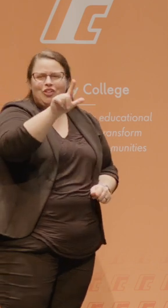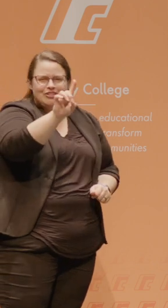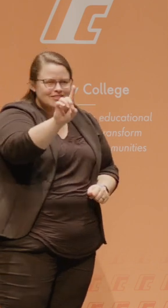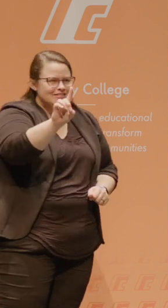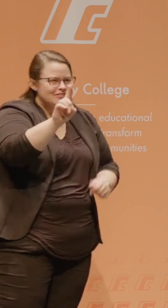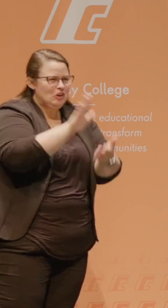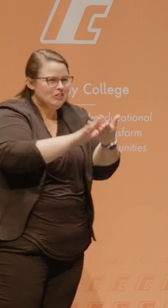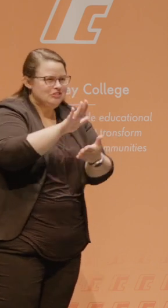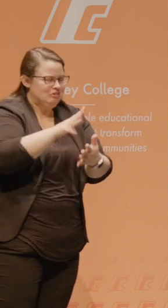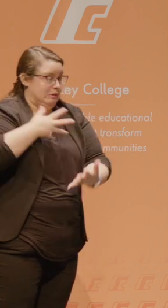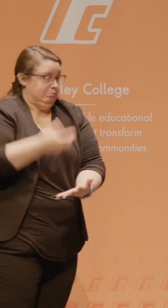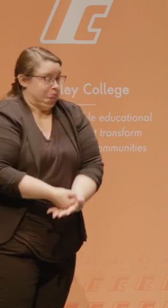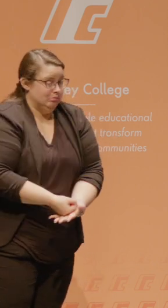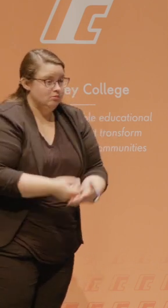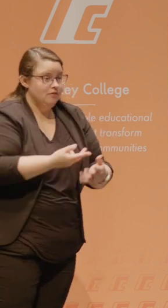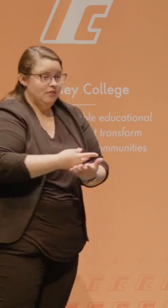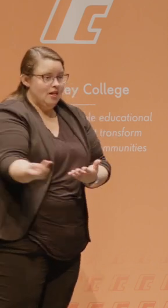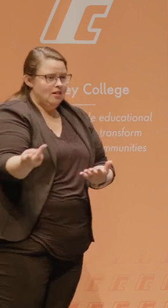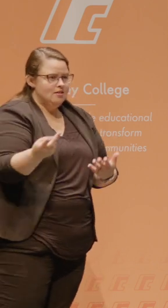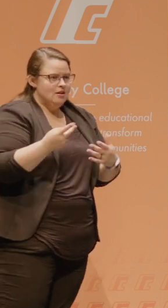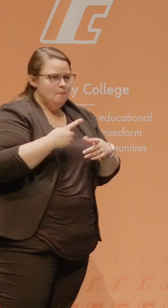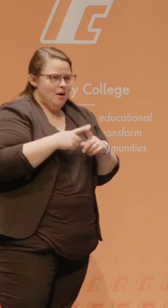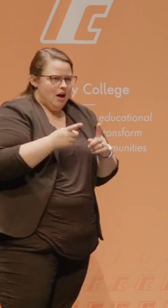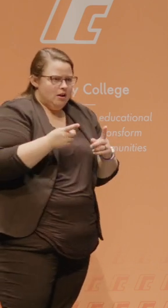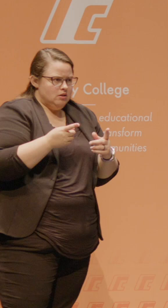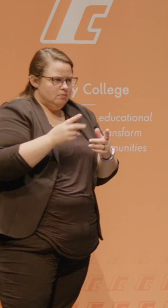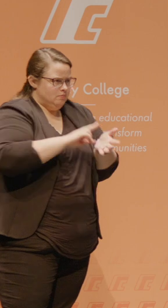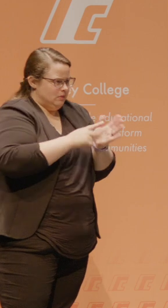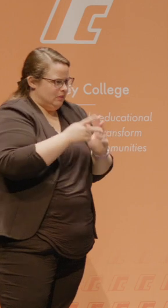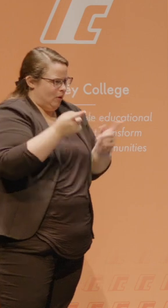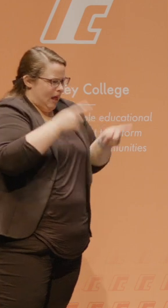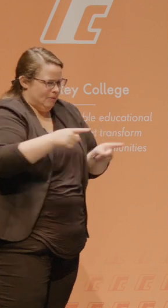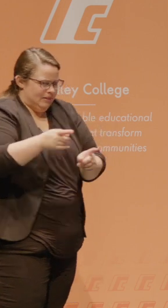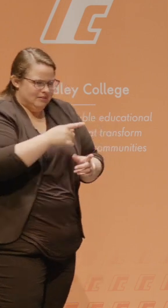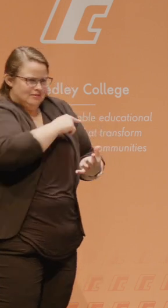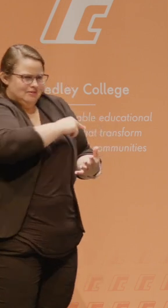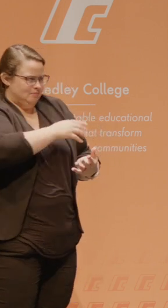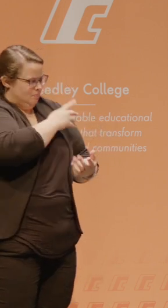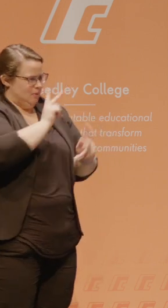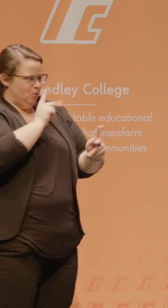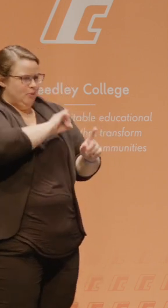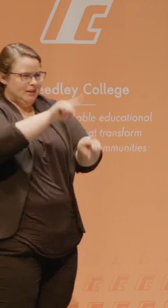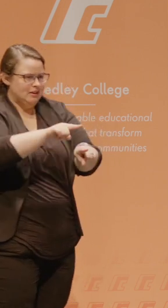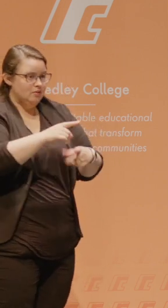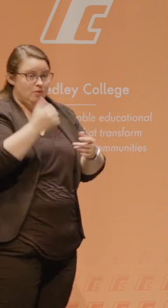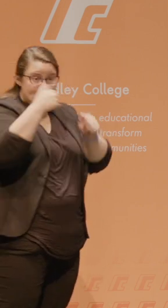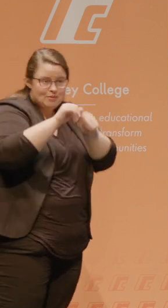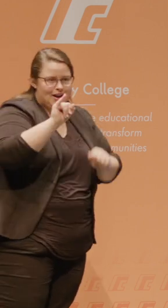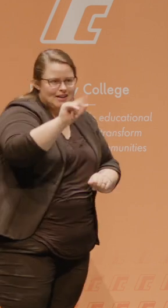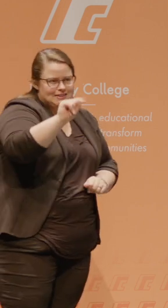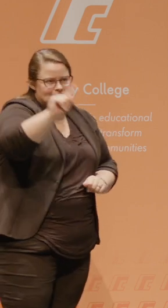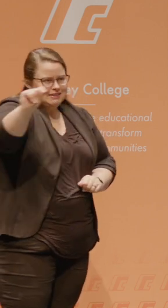to be able to finish what they started at a private post-secondary. And of course, ITT, remember when they closed? And they